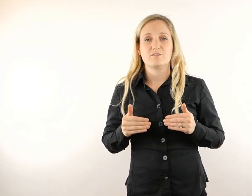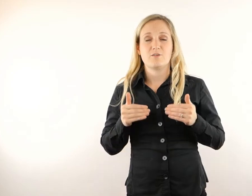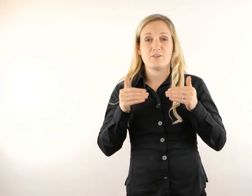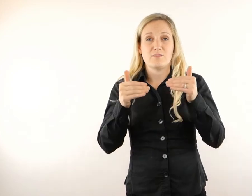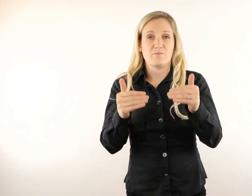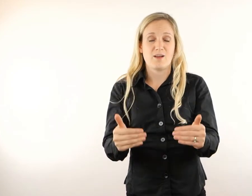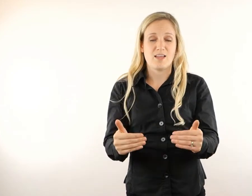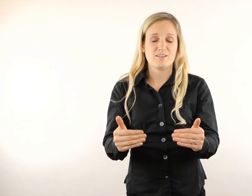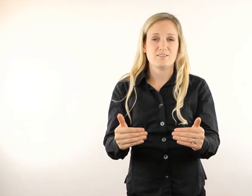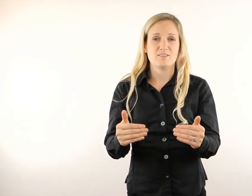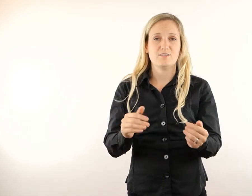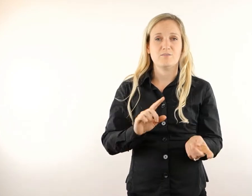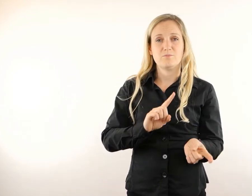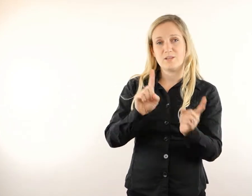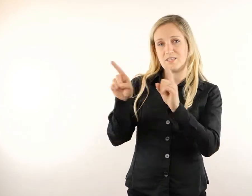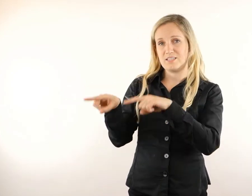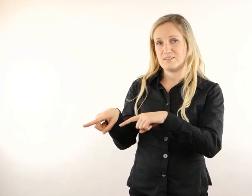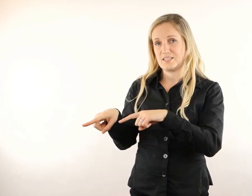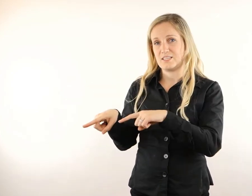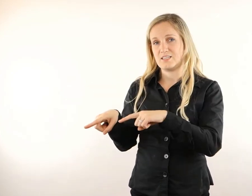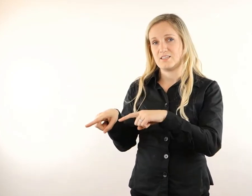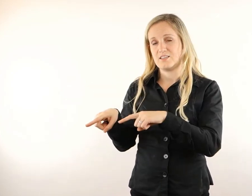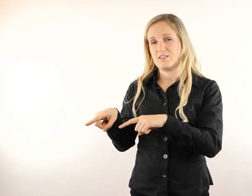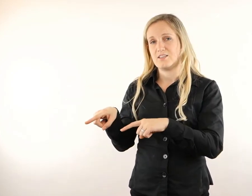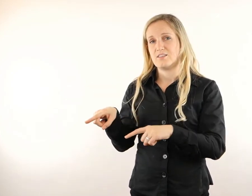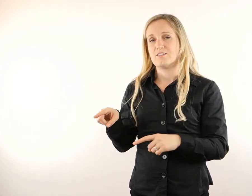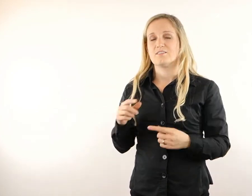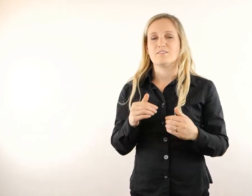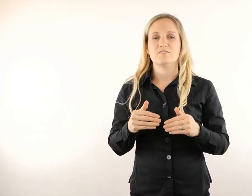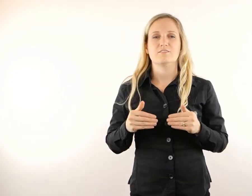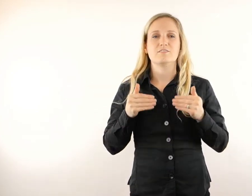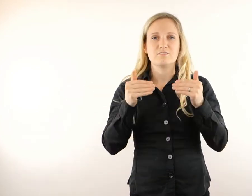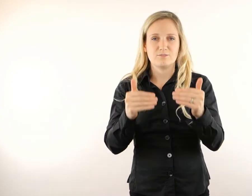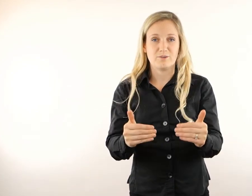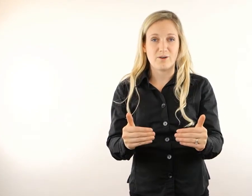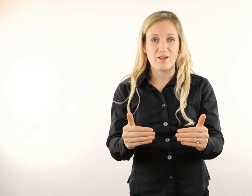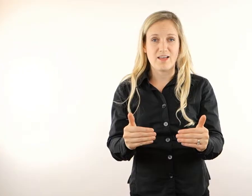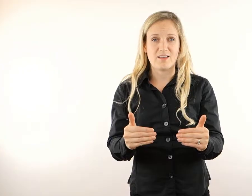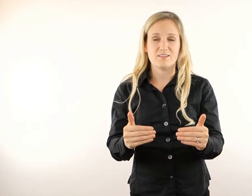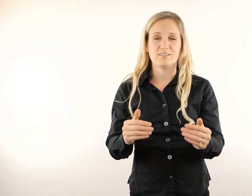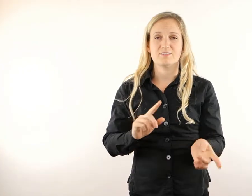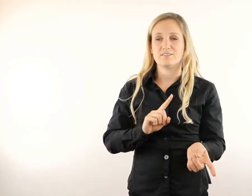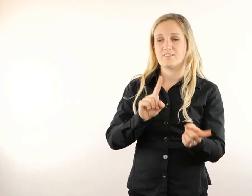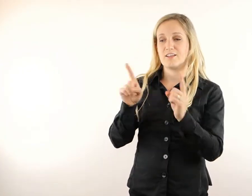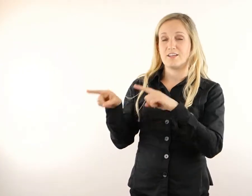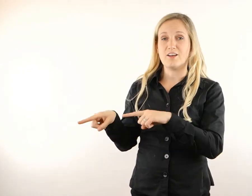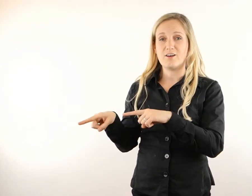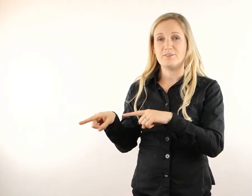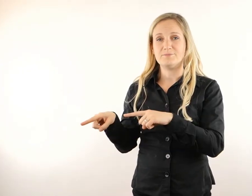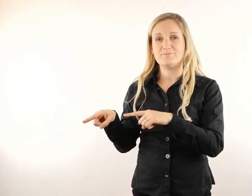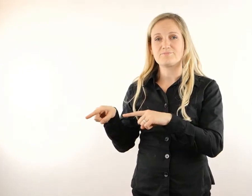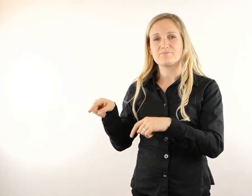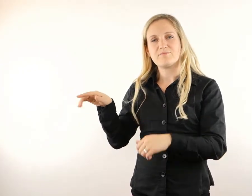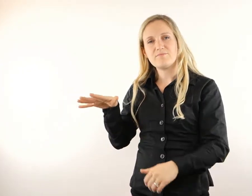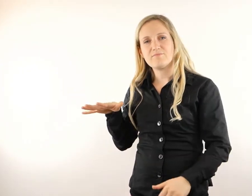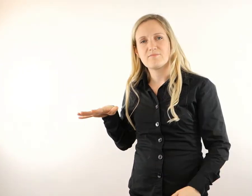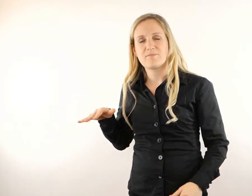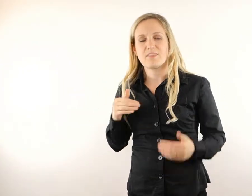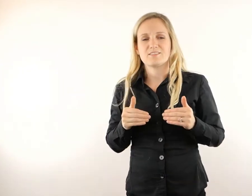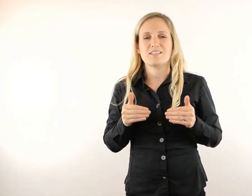So he went willingly. So go ahead and go. It's like